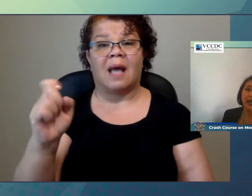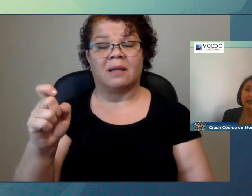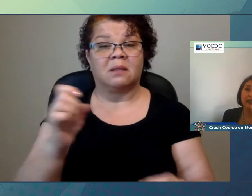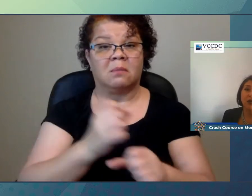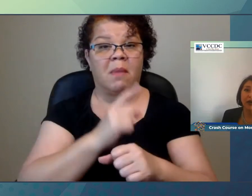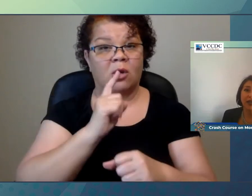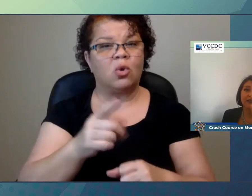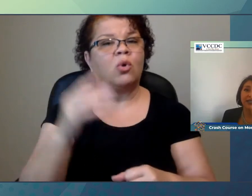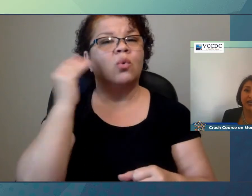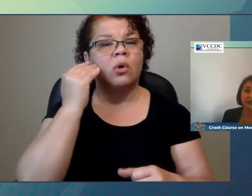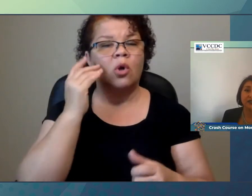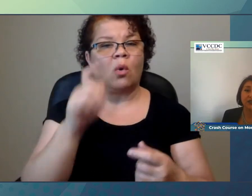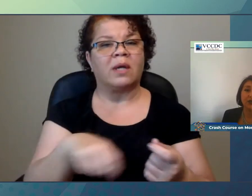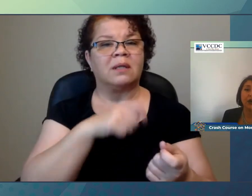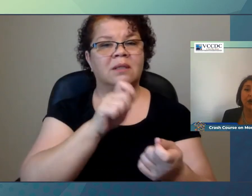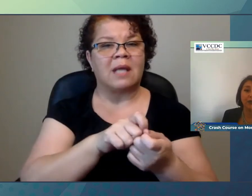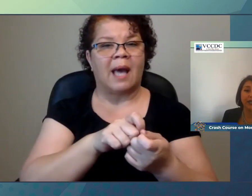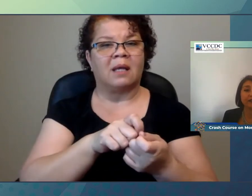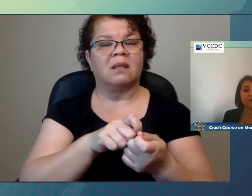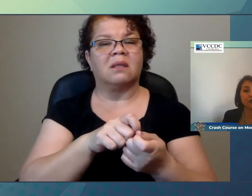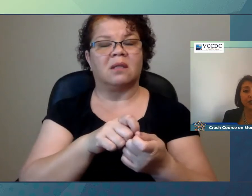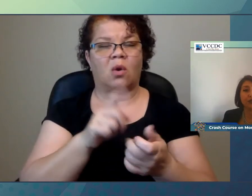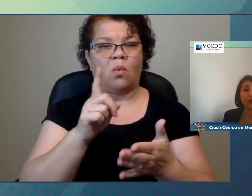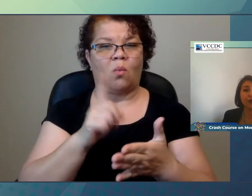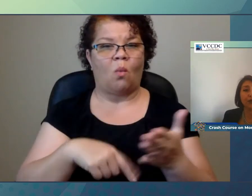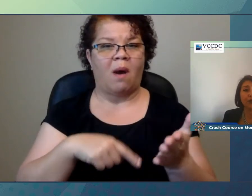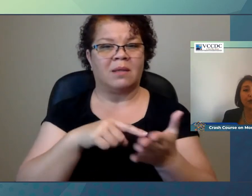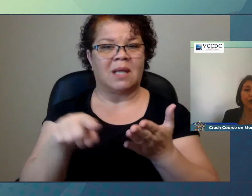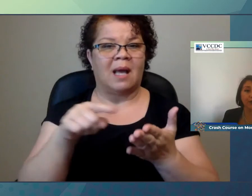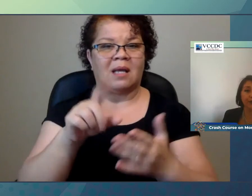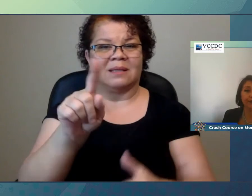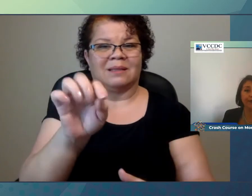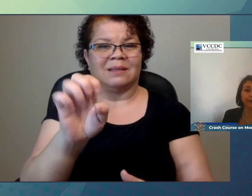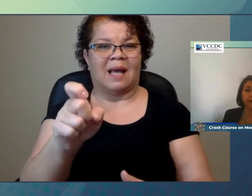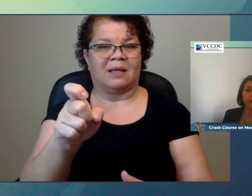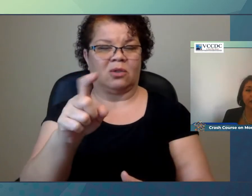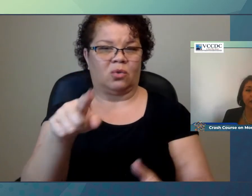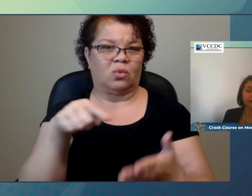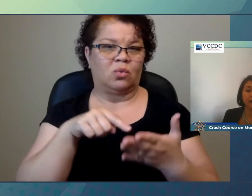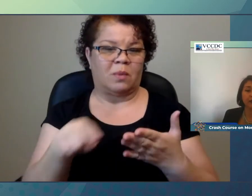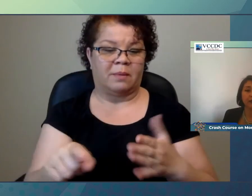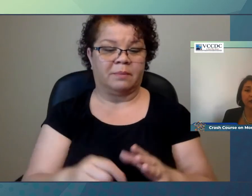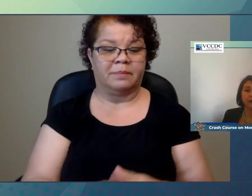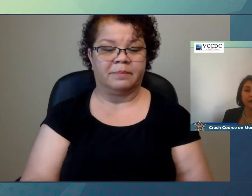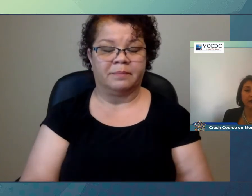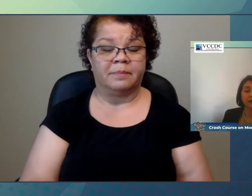know exactly what kind of taxes you are up against when you purchase your home.